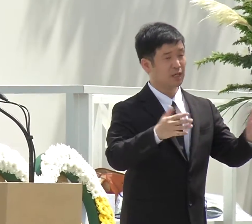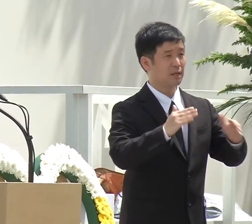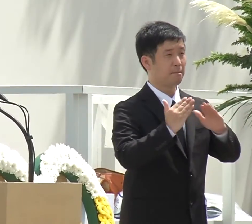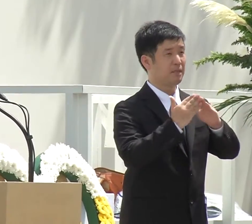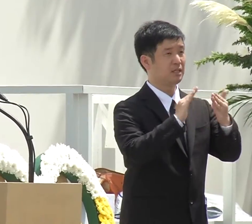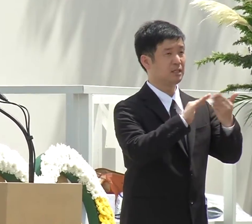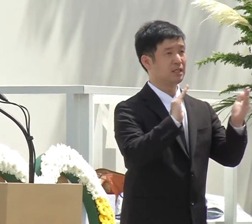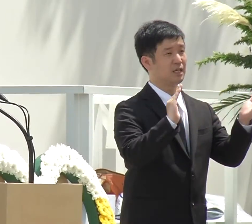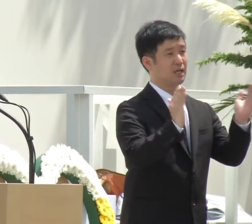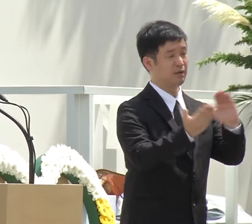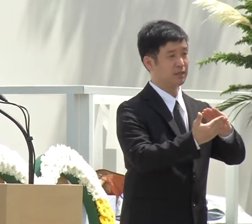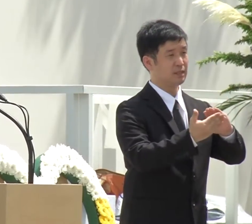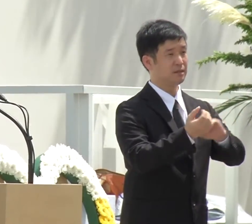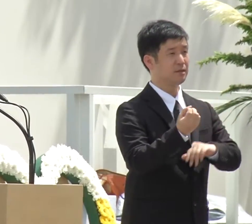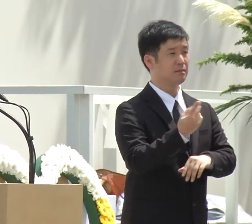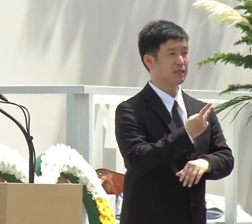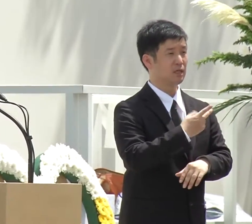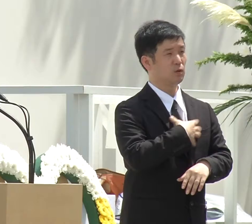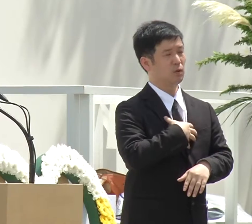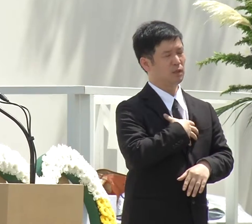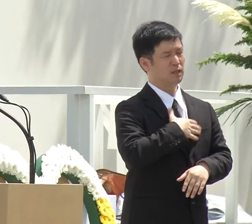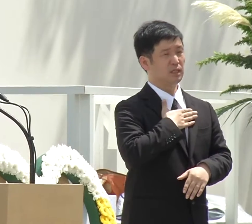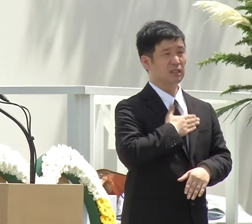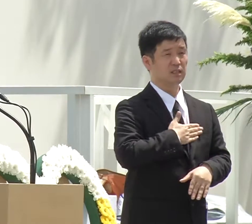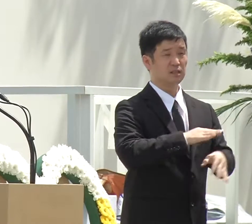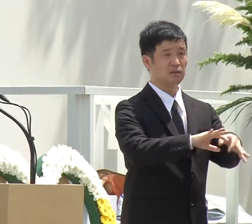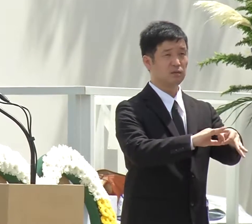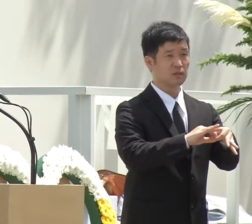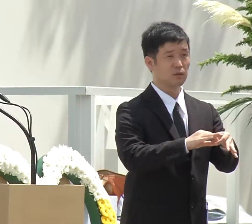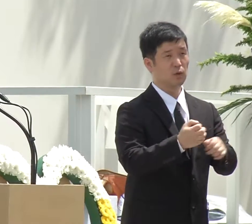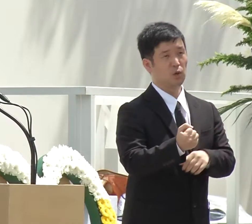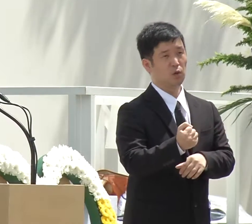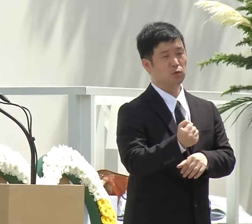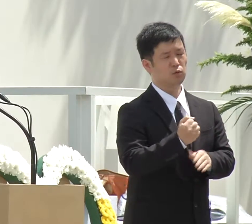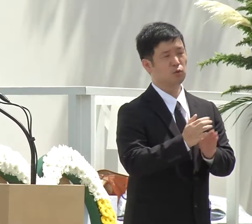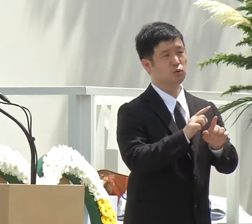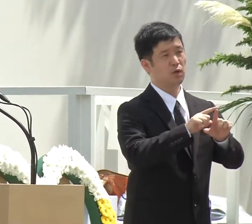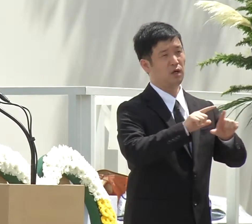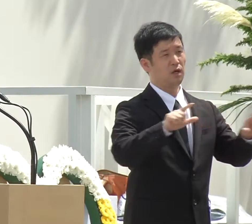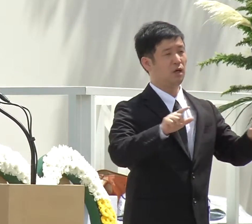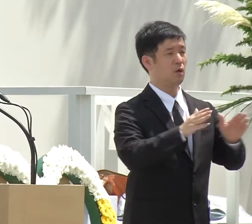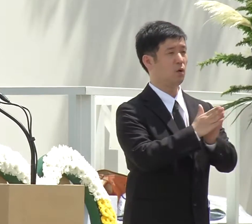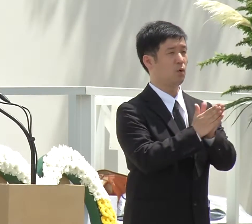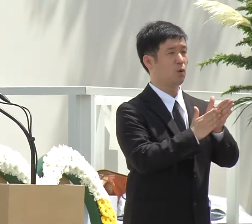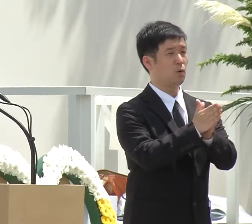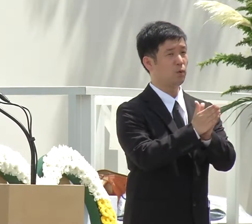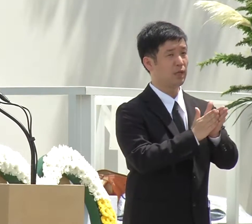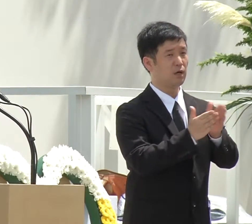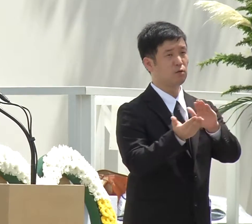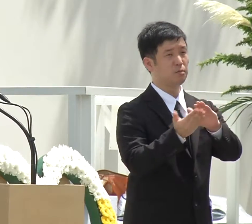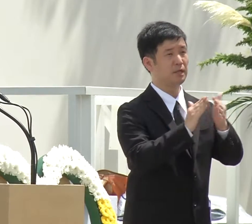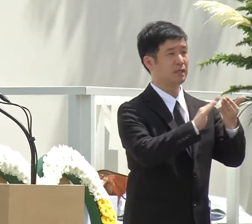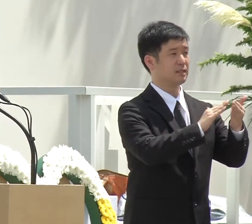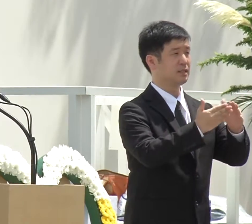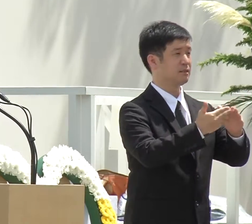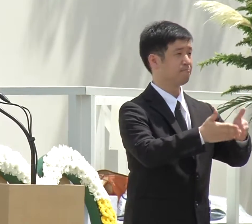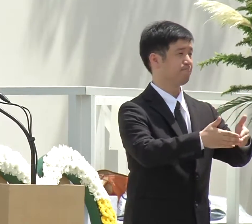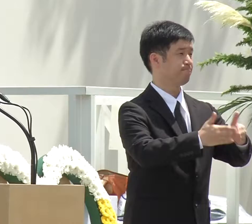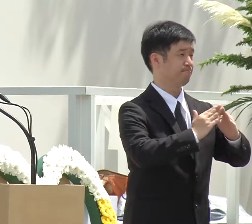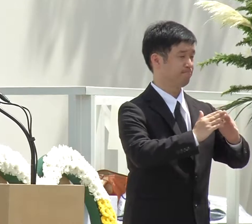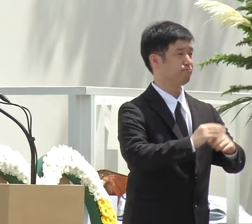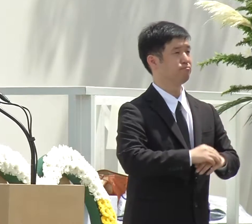efforts and thoughts of its people. And because of the memory of the hardship that they